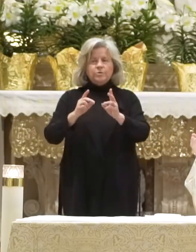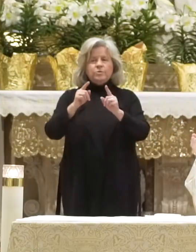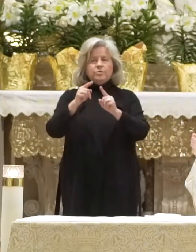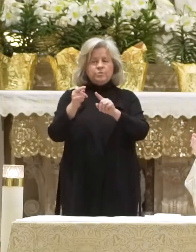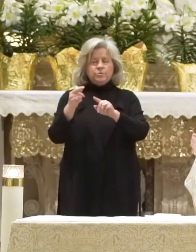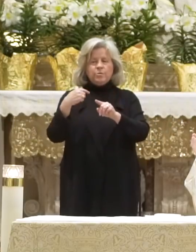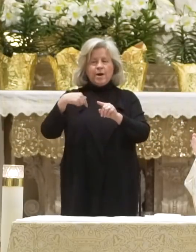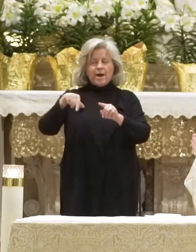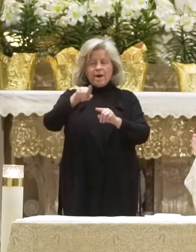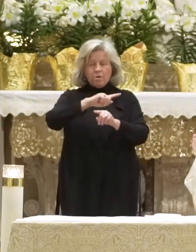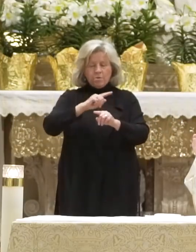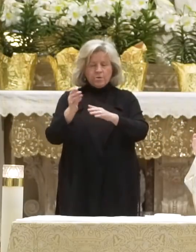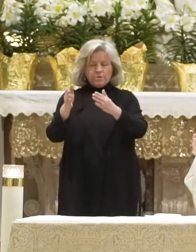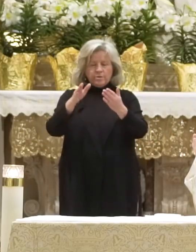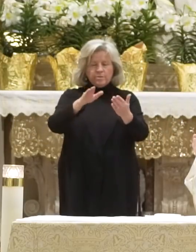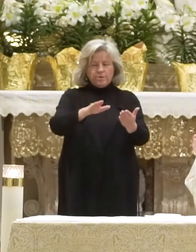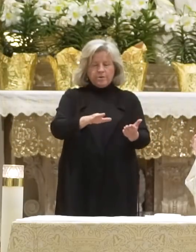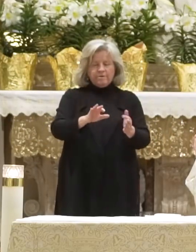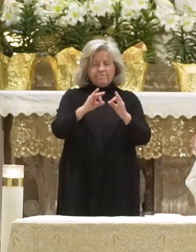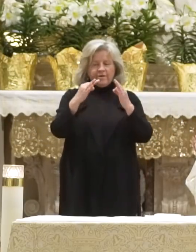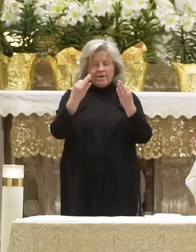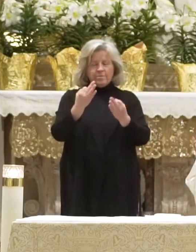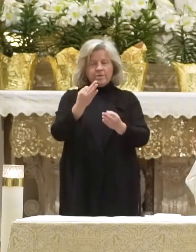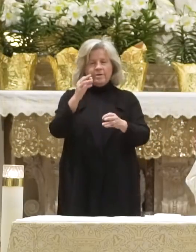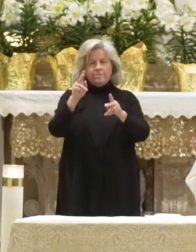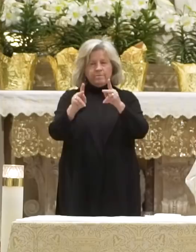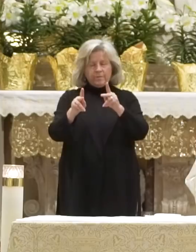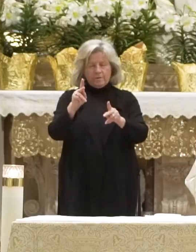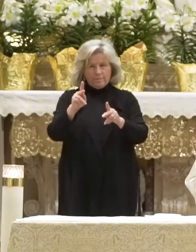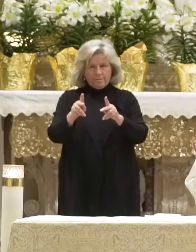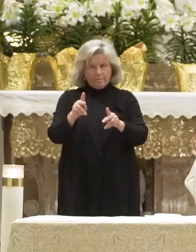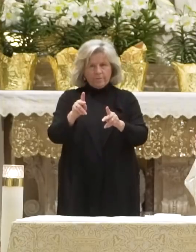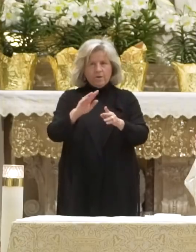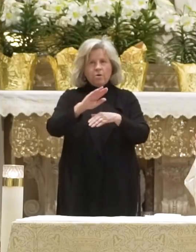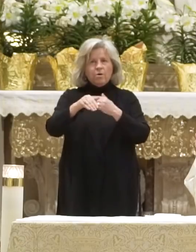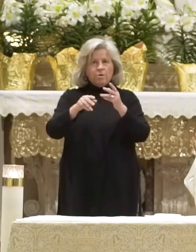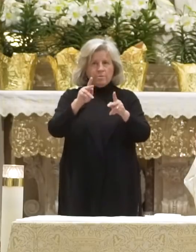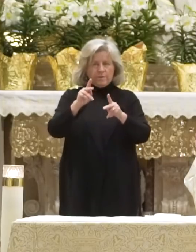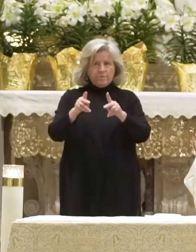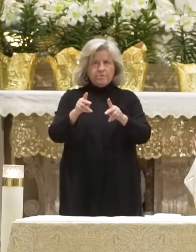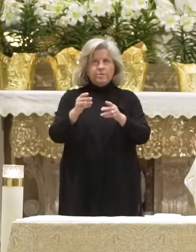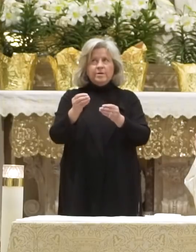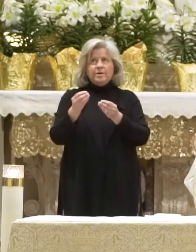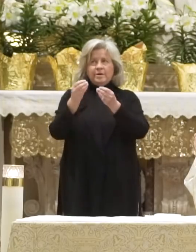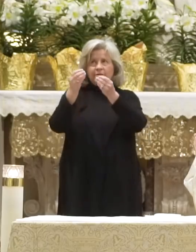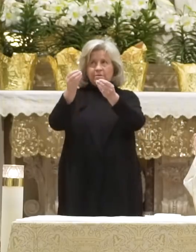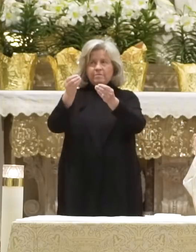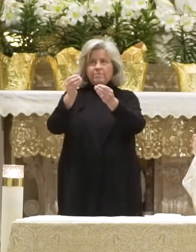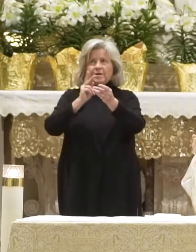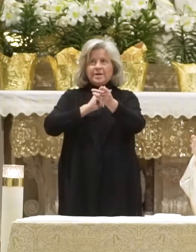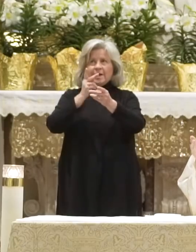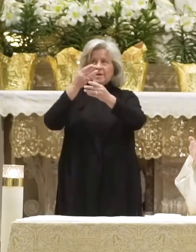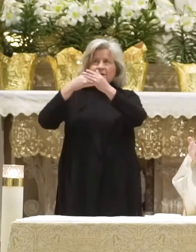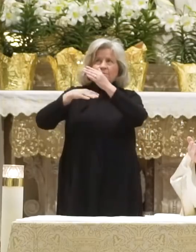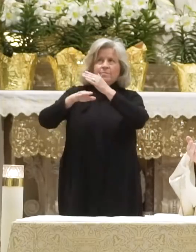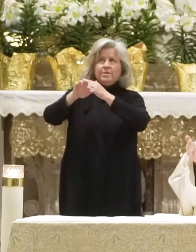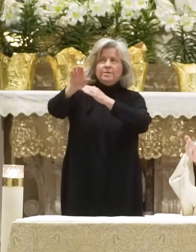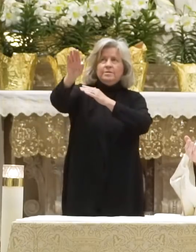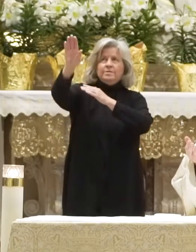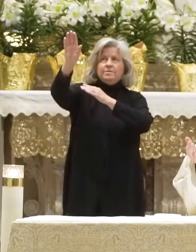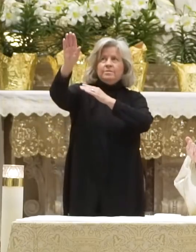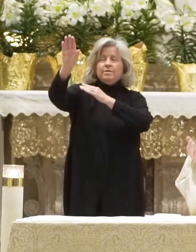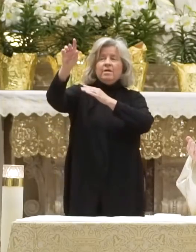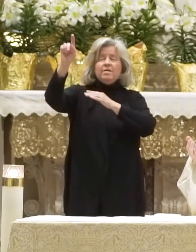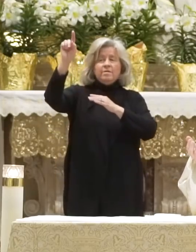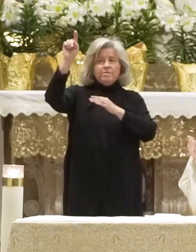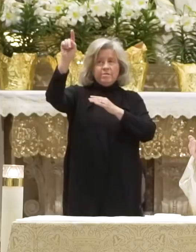brothers and sisters, and to all who were pleasing to you at their passing from this life, give kind admittance to your kingdom. There we hope